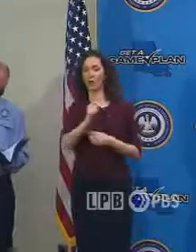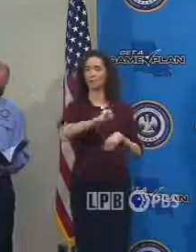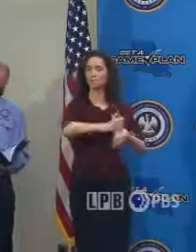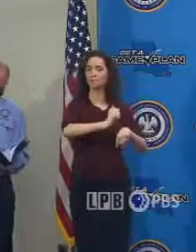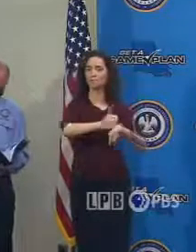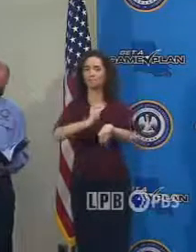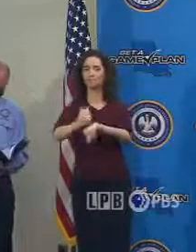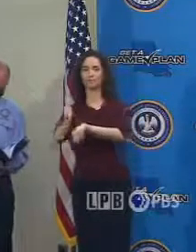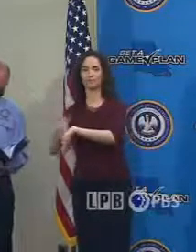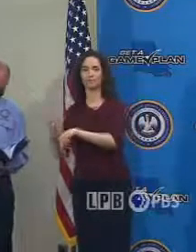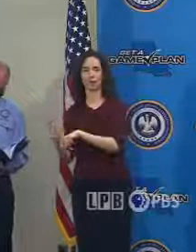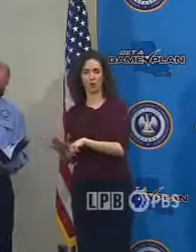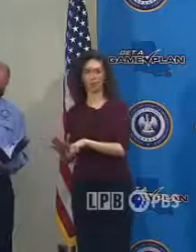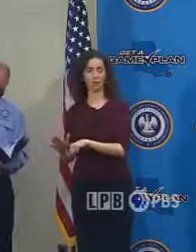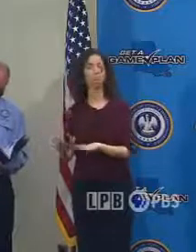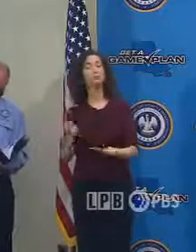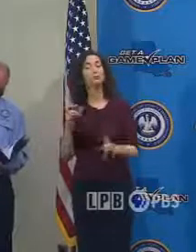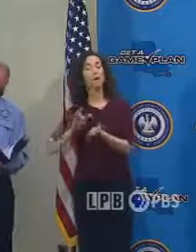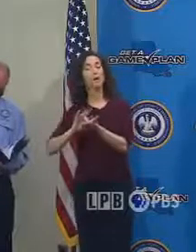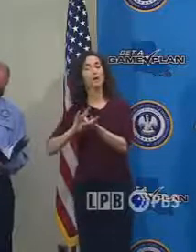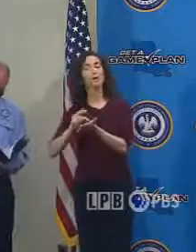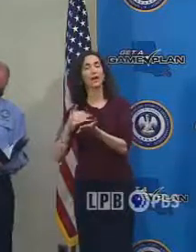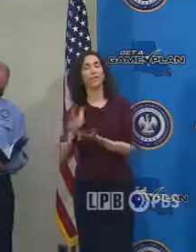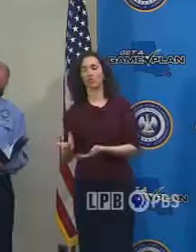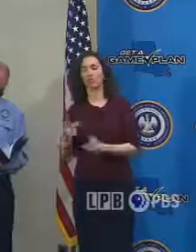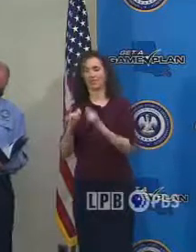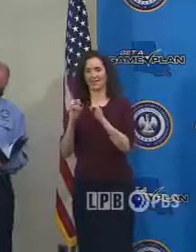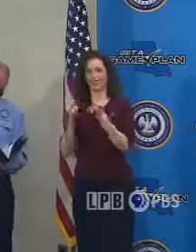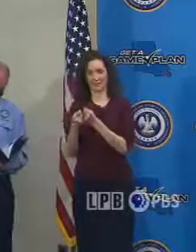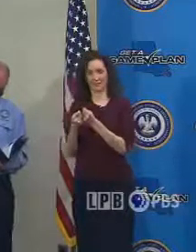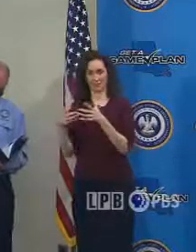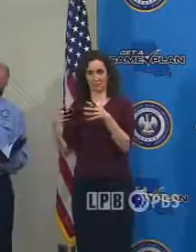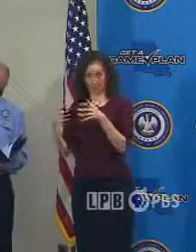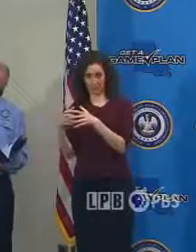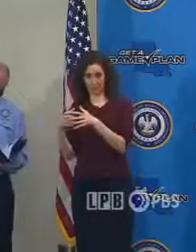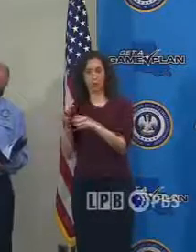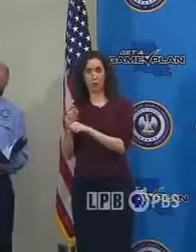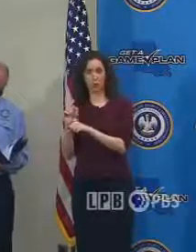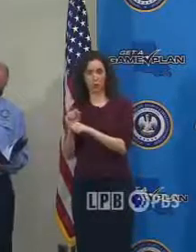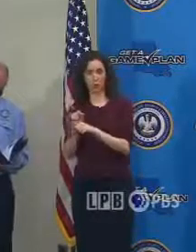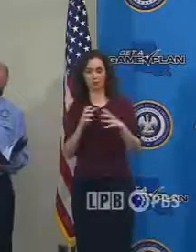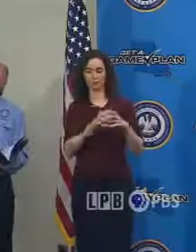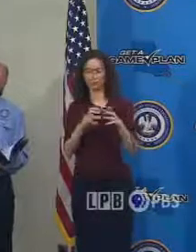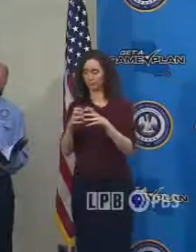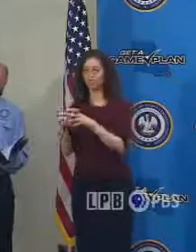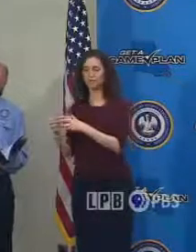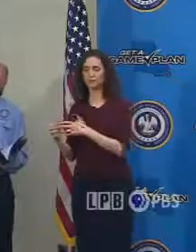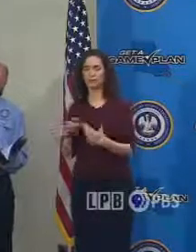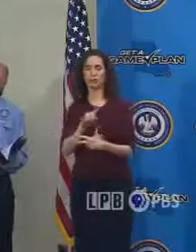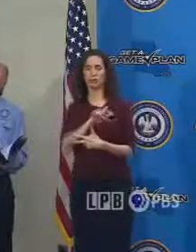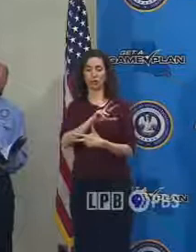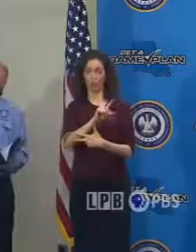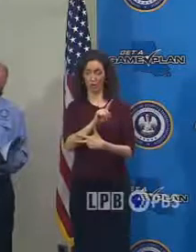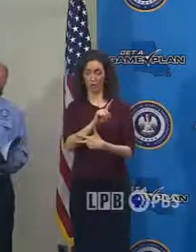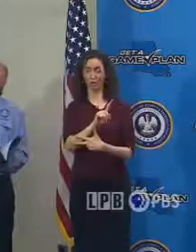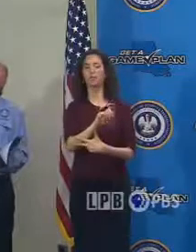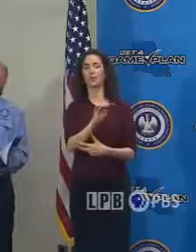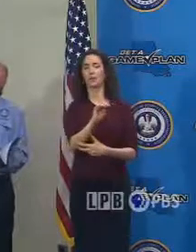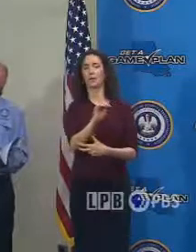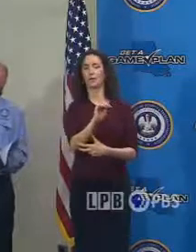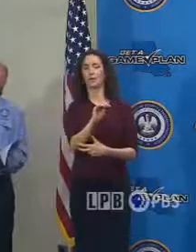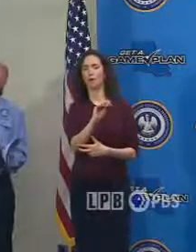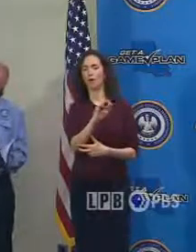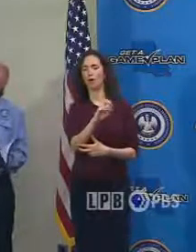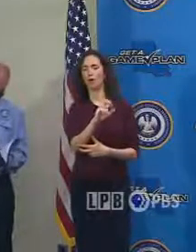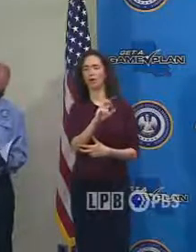mission. On the medical side, we have 3 teams that are currently working. We have 1 team of 31 working at the Morial Convention